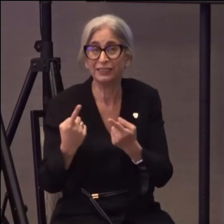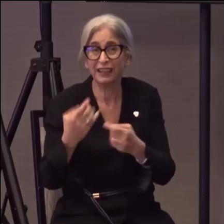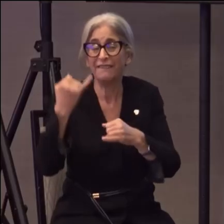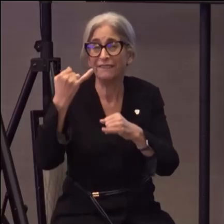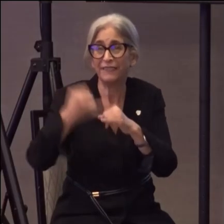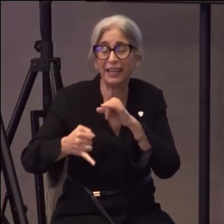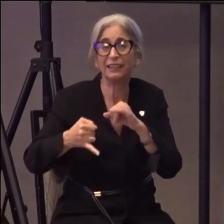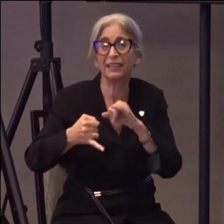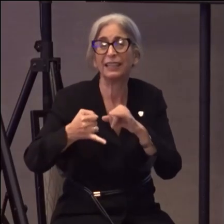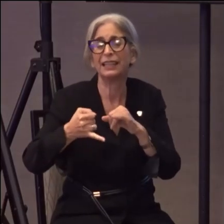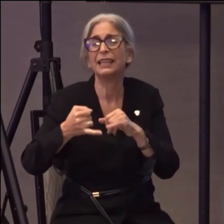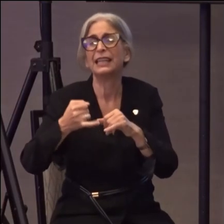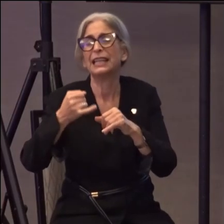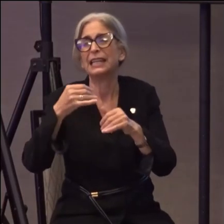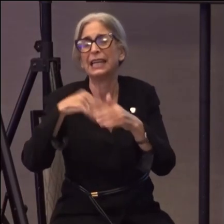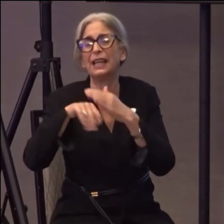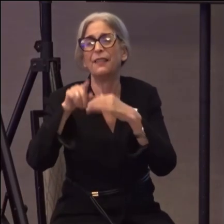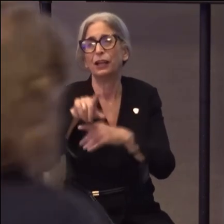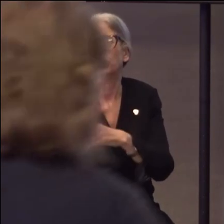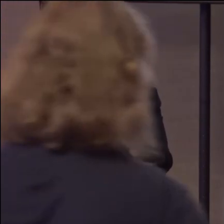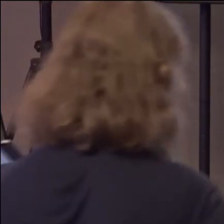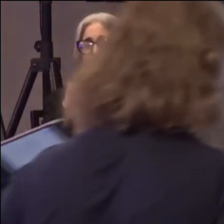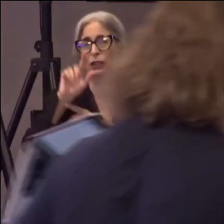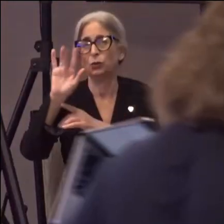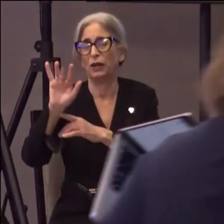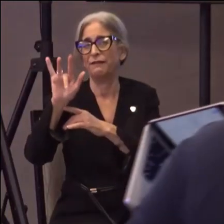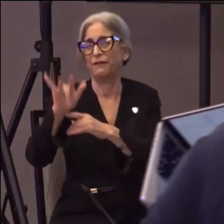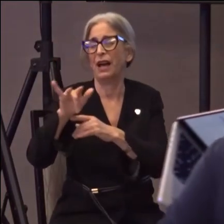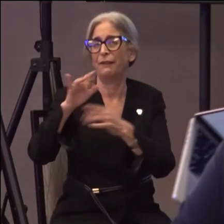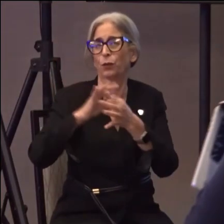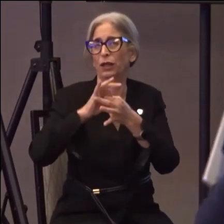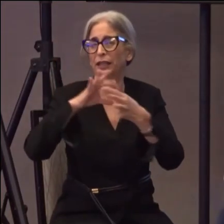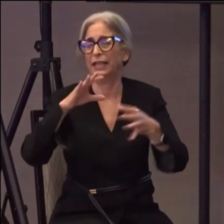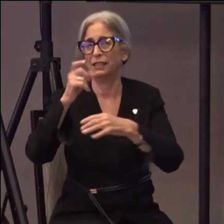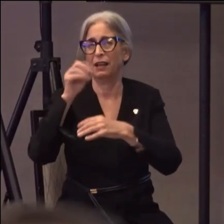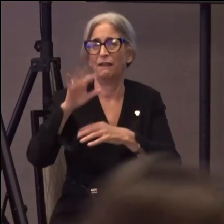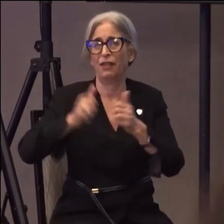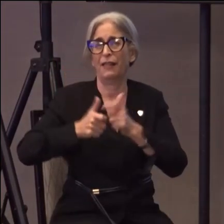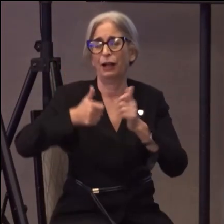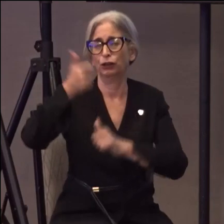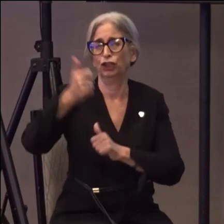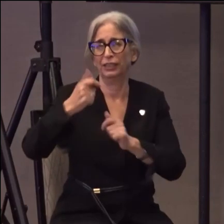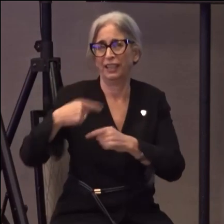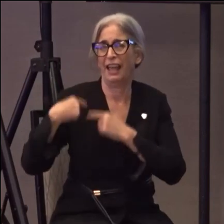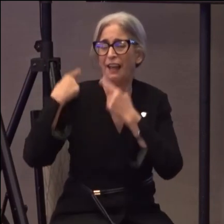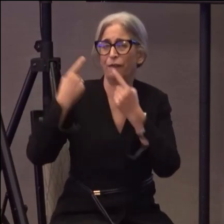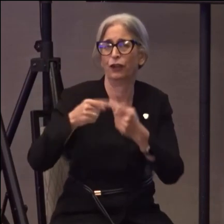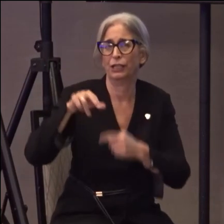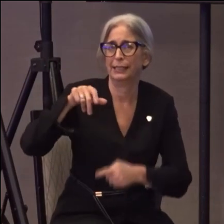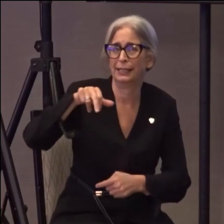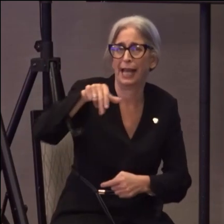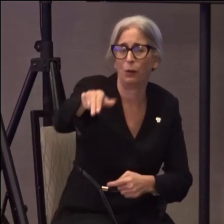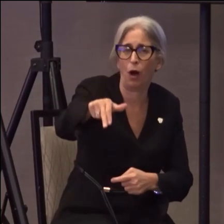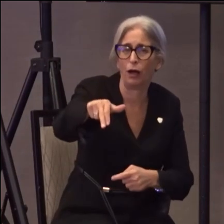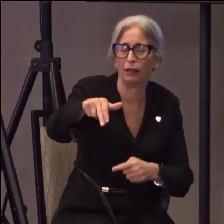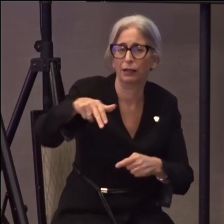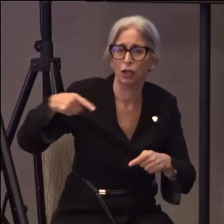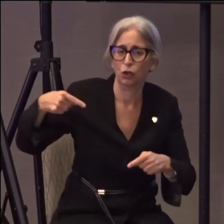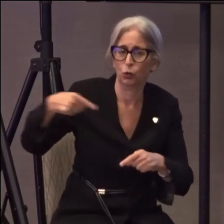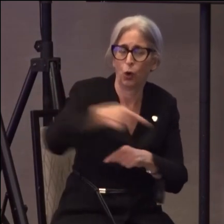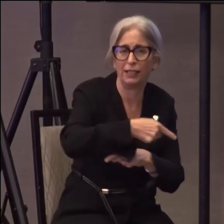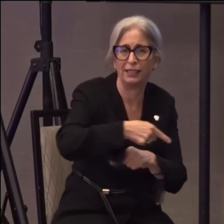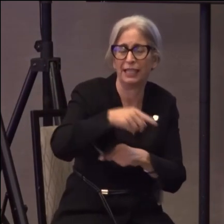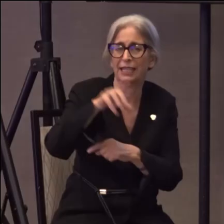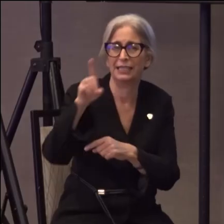finally culminating in the 2025 release of the largest ever sidewalks and crossings